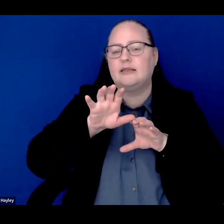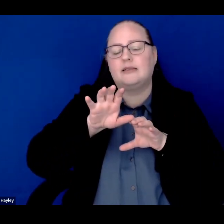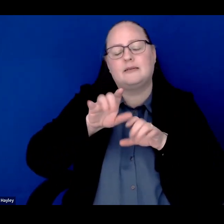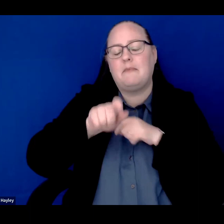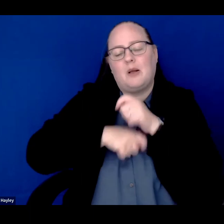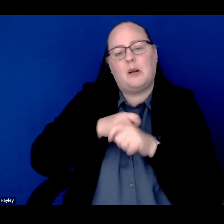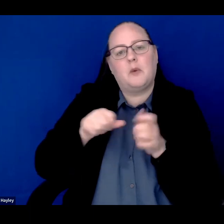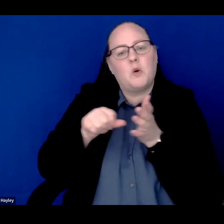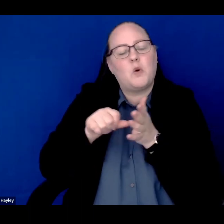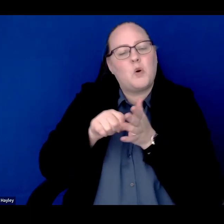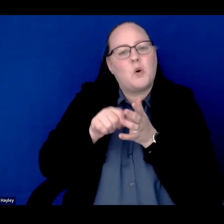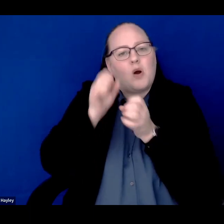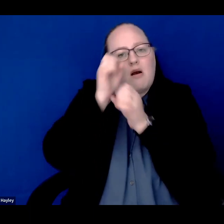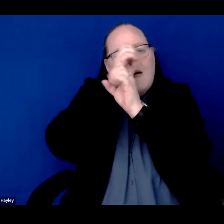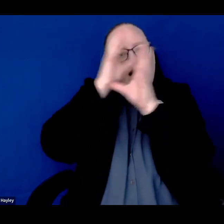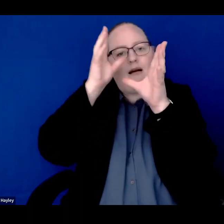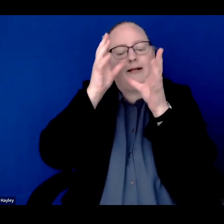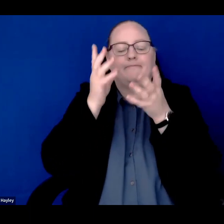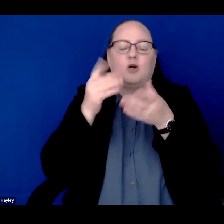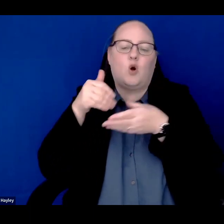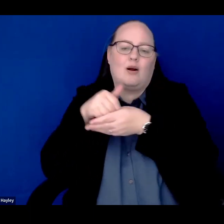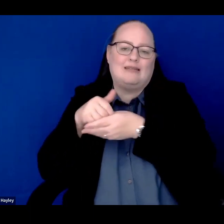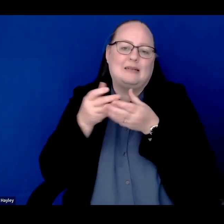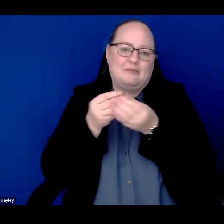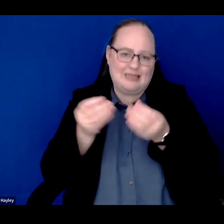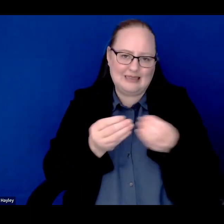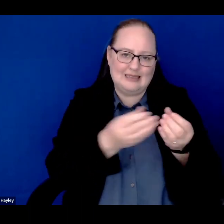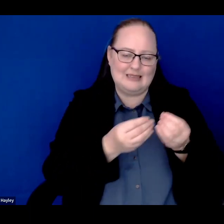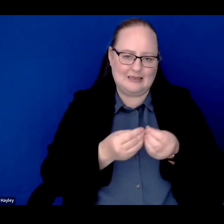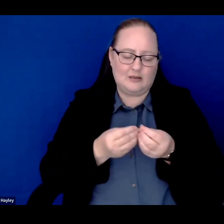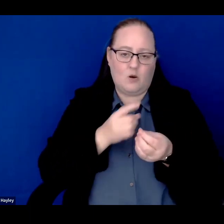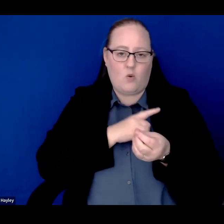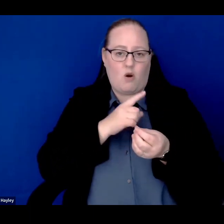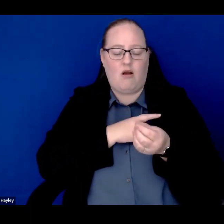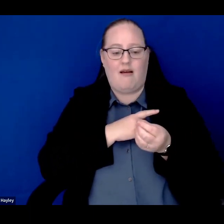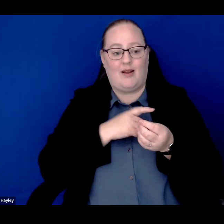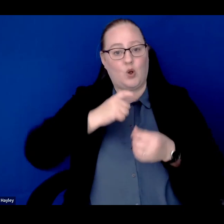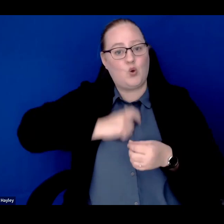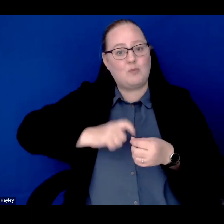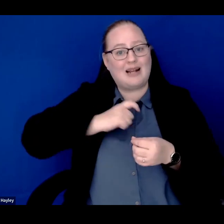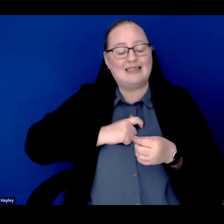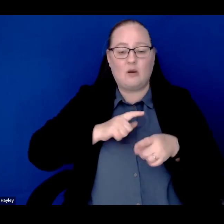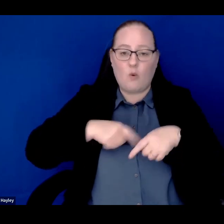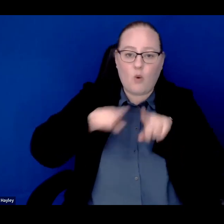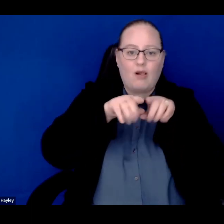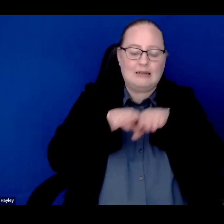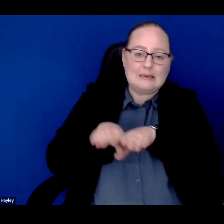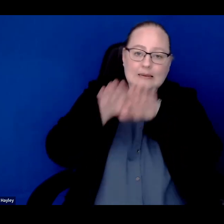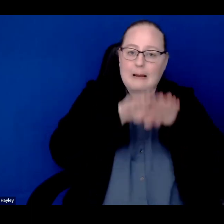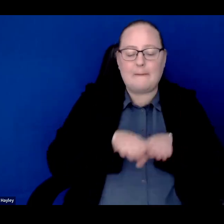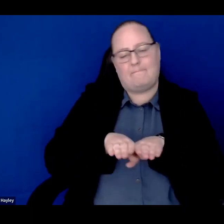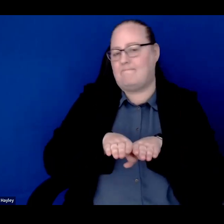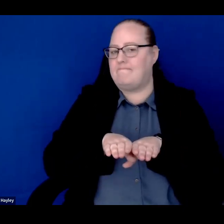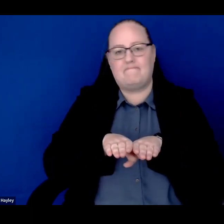is missing some very important context, because humanity, of course, is not a single entity. There are vast inequalities of